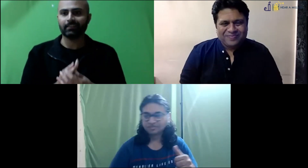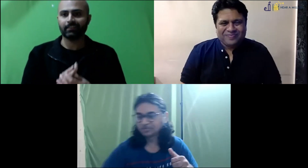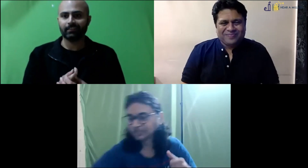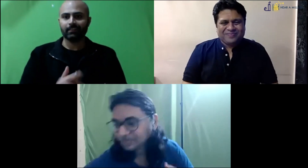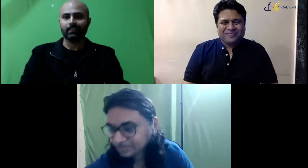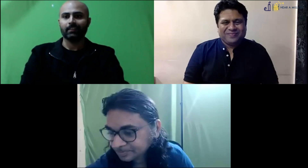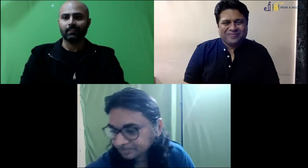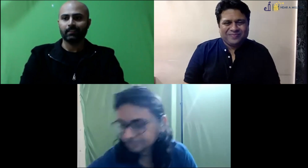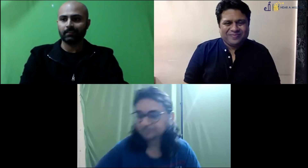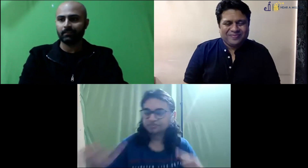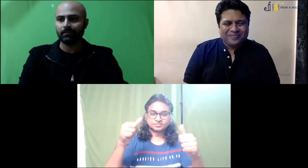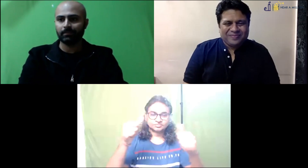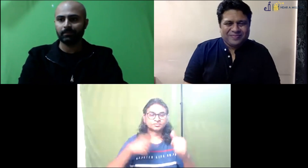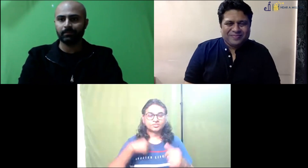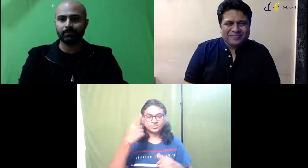Yeah.